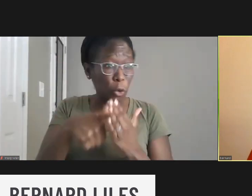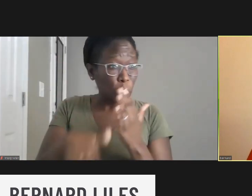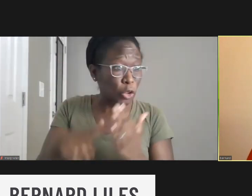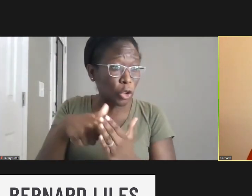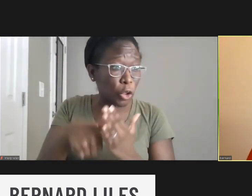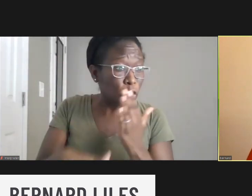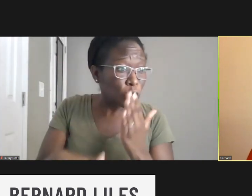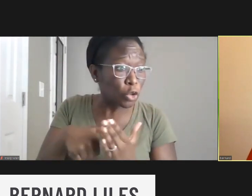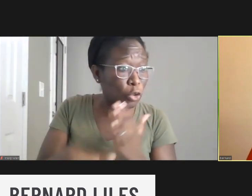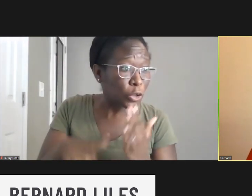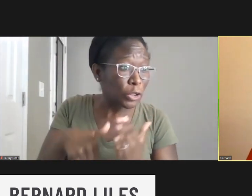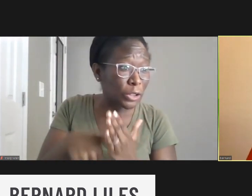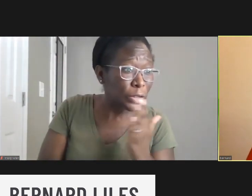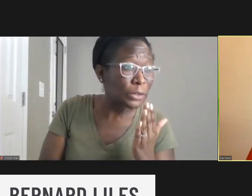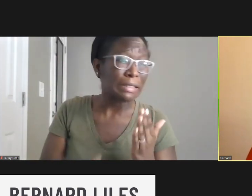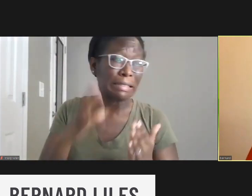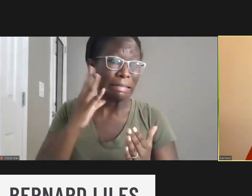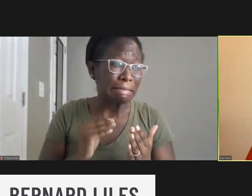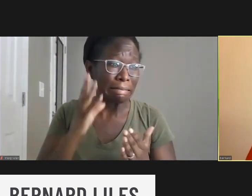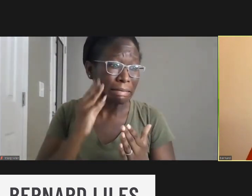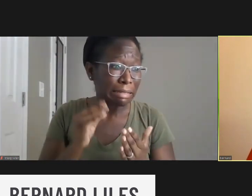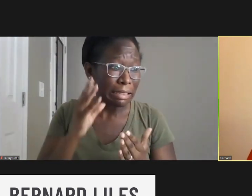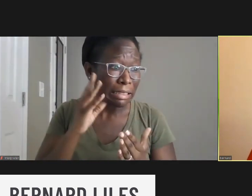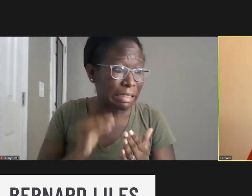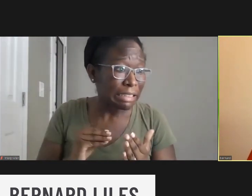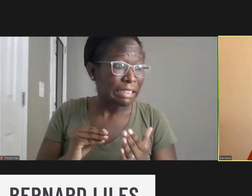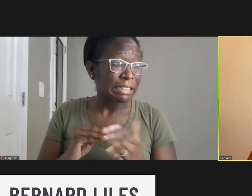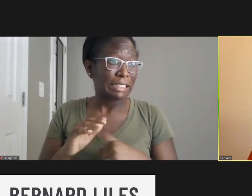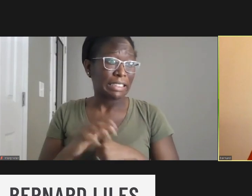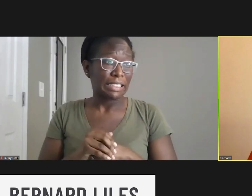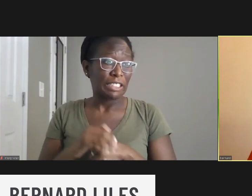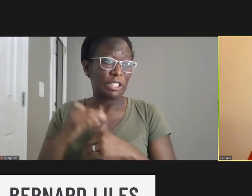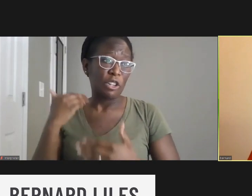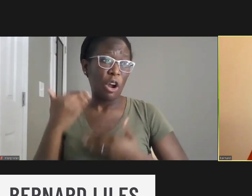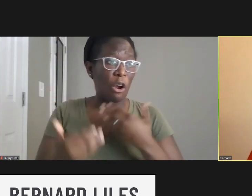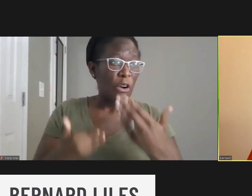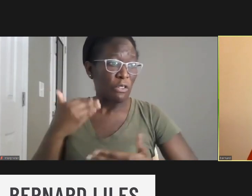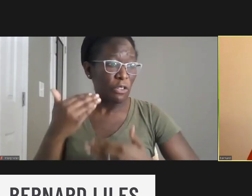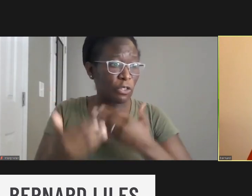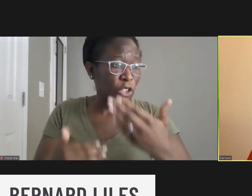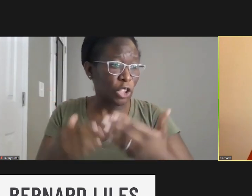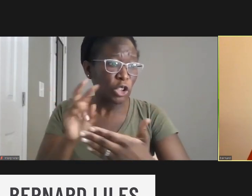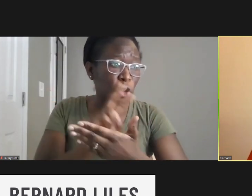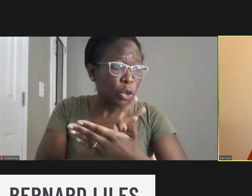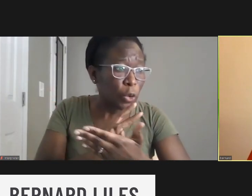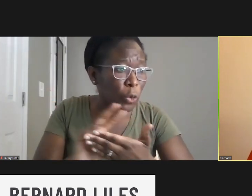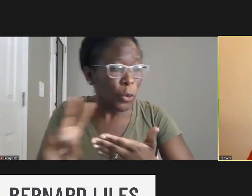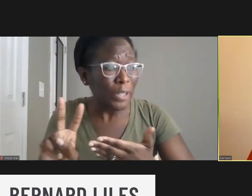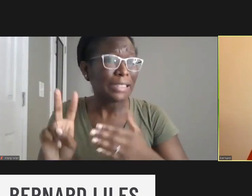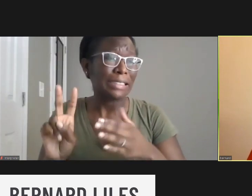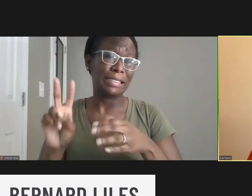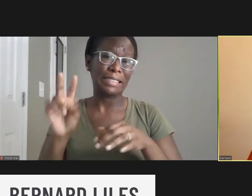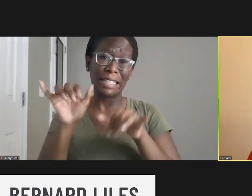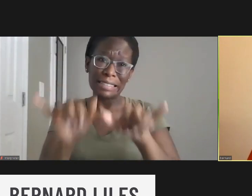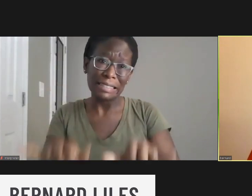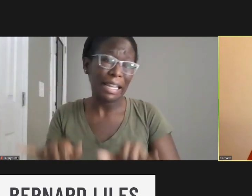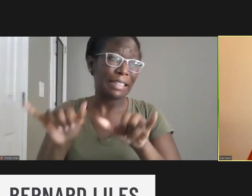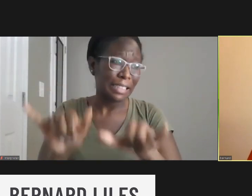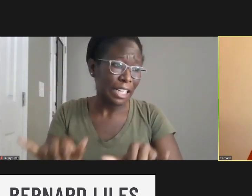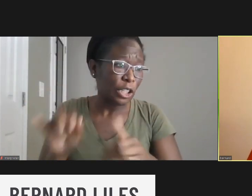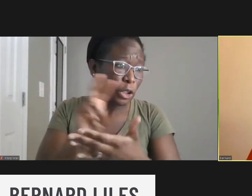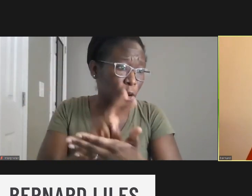Regional Hospital for a 2 weeks stay there. I had